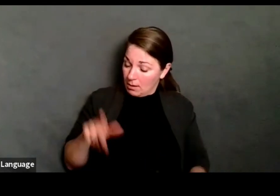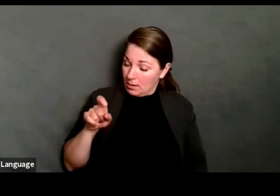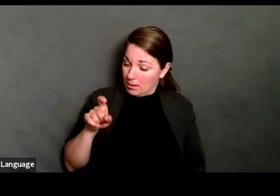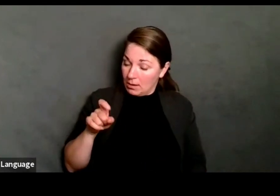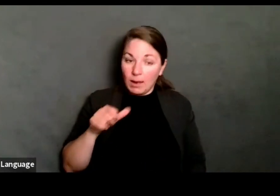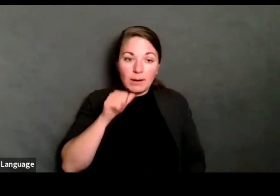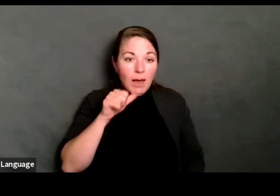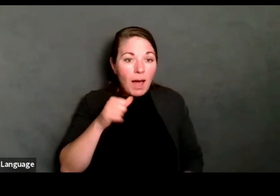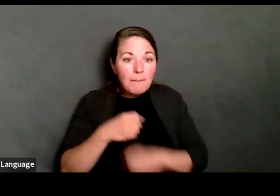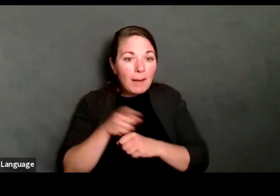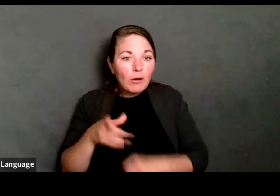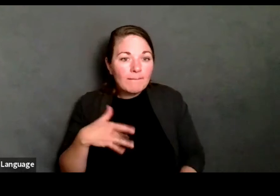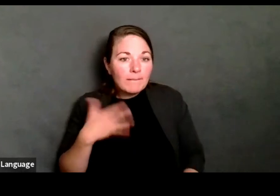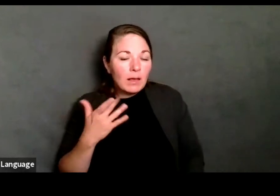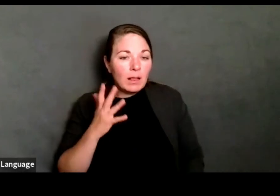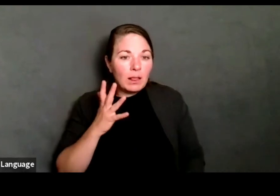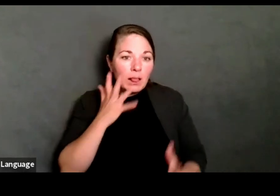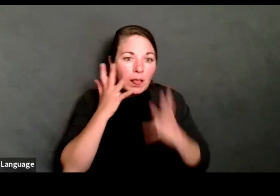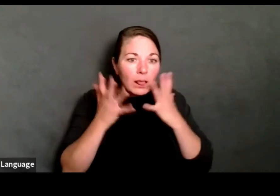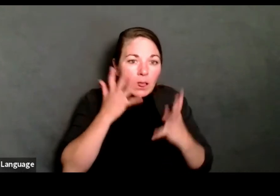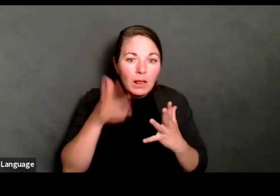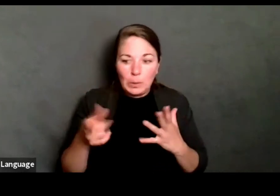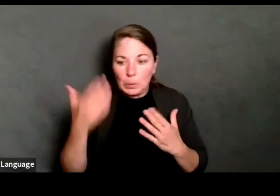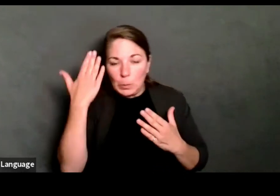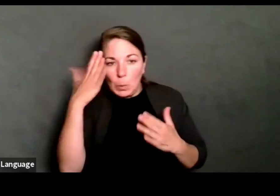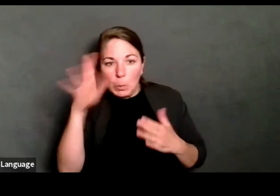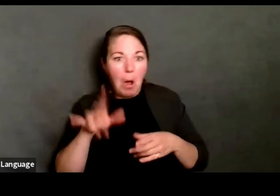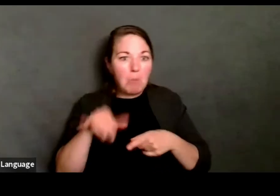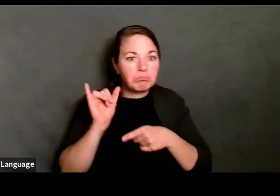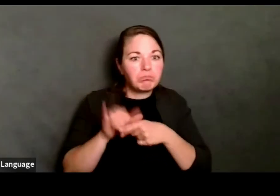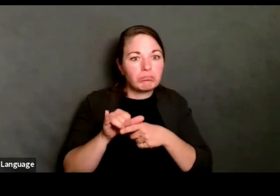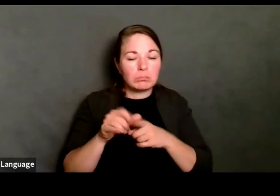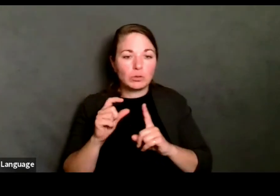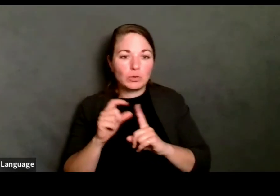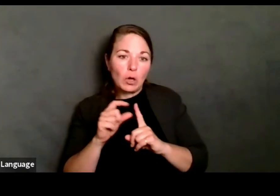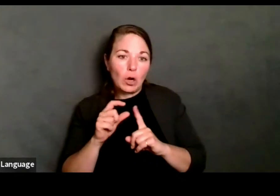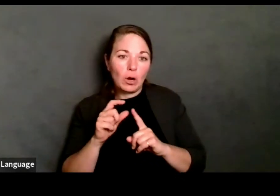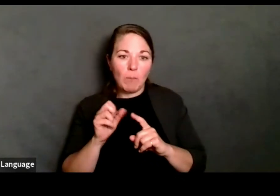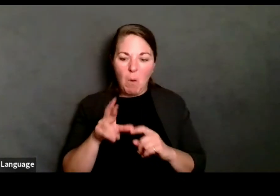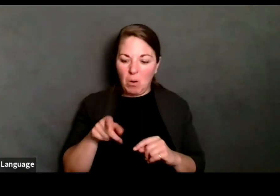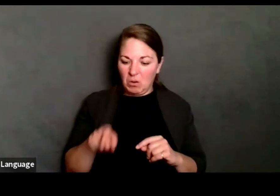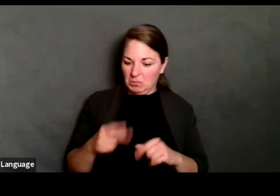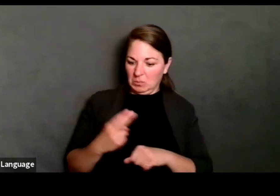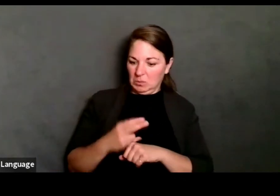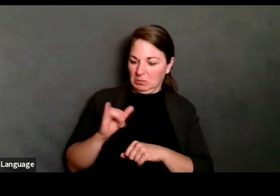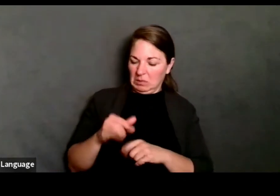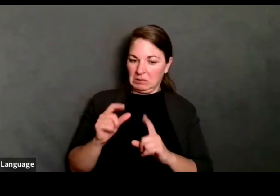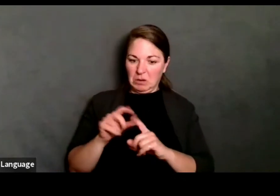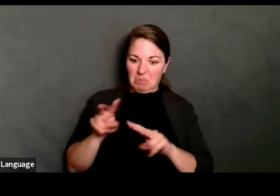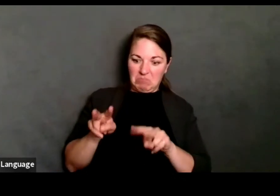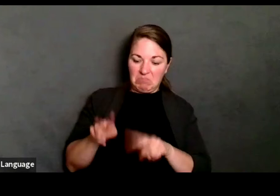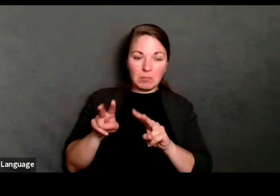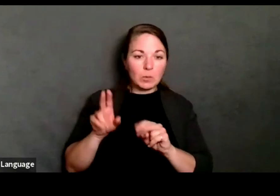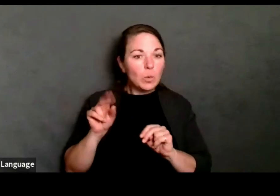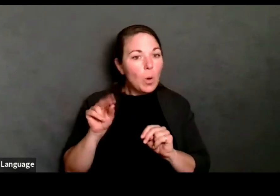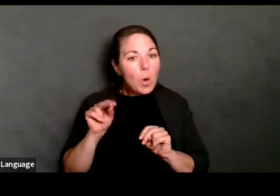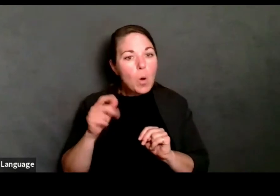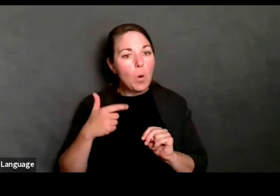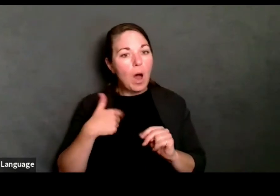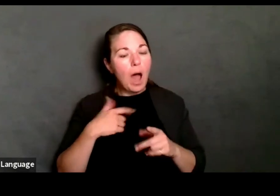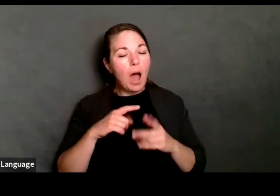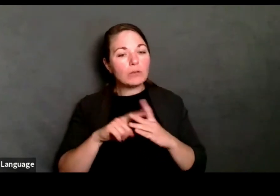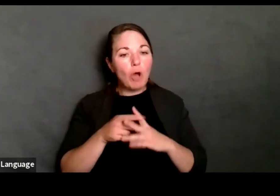knowledge or making her feel uncomfortable about the term that she used, the SANE started using the terms together,